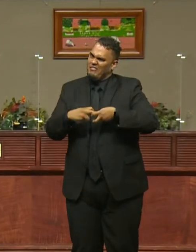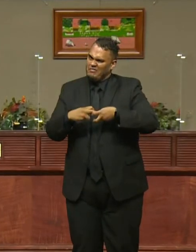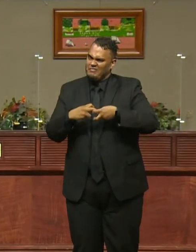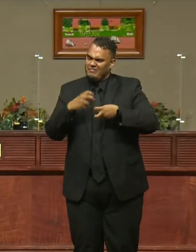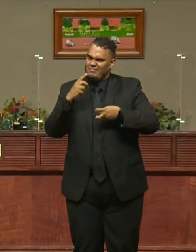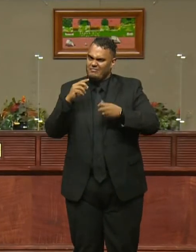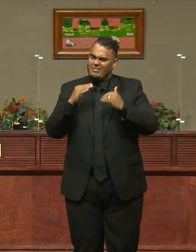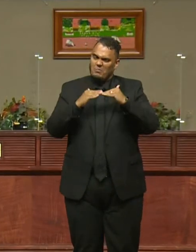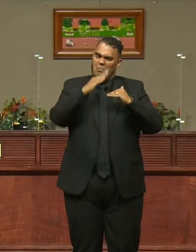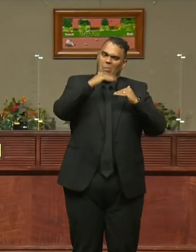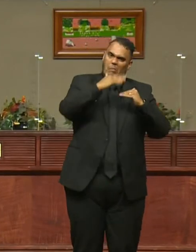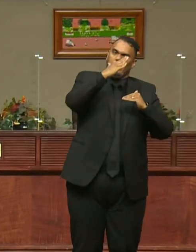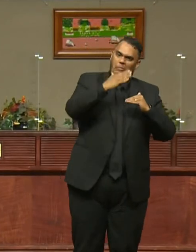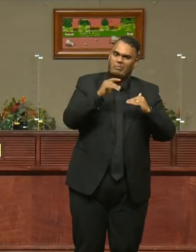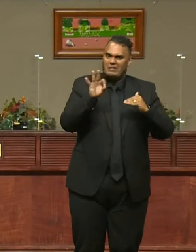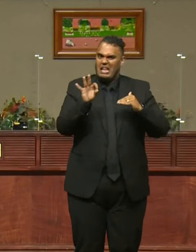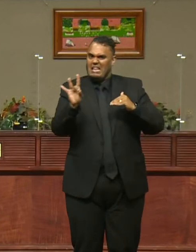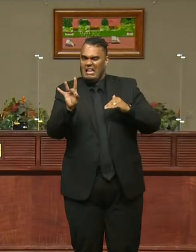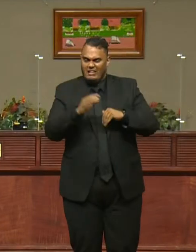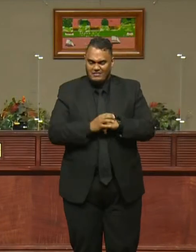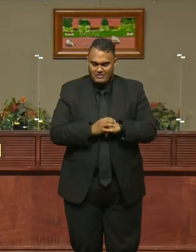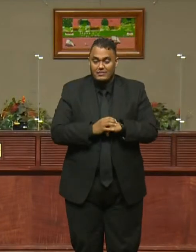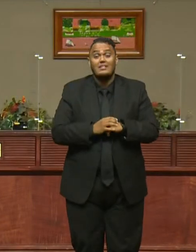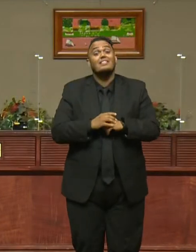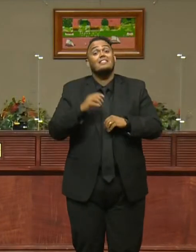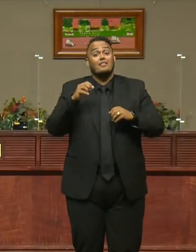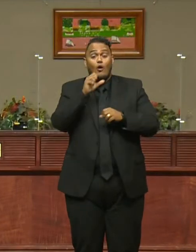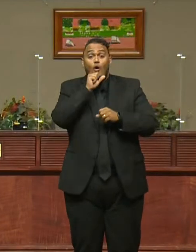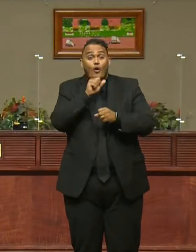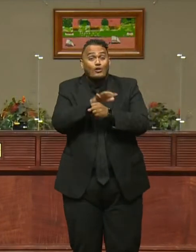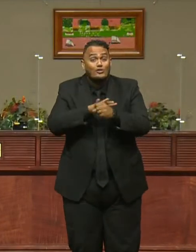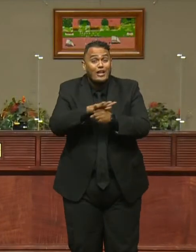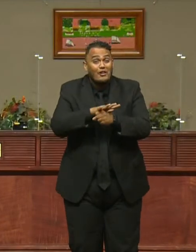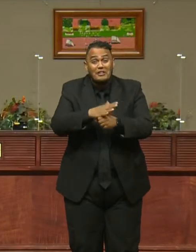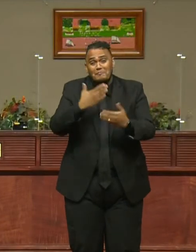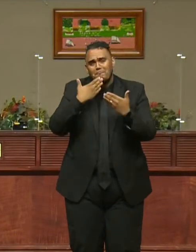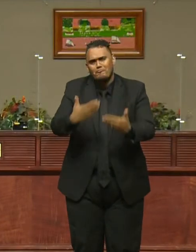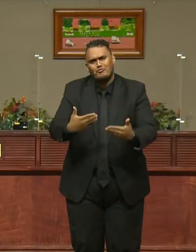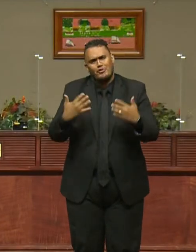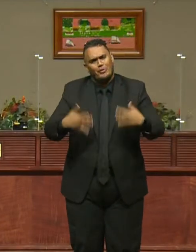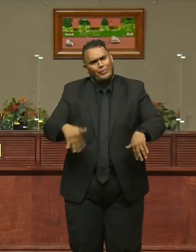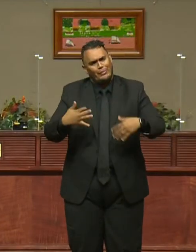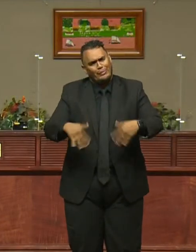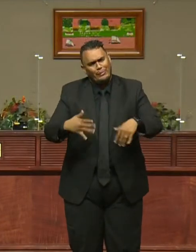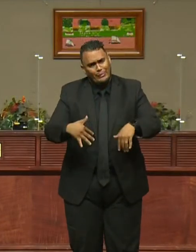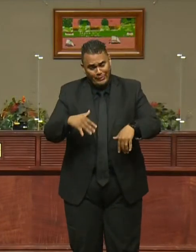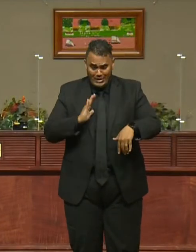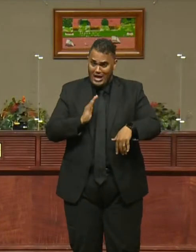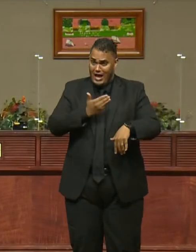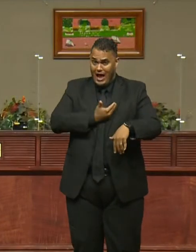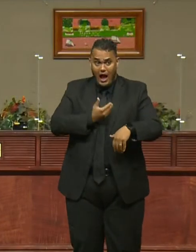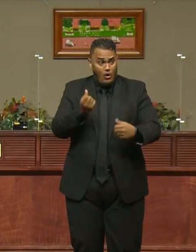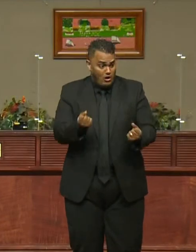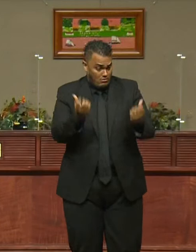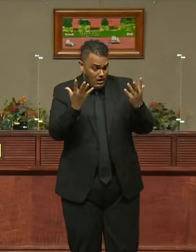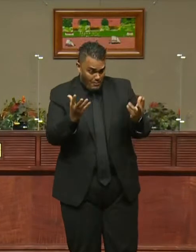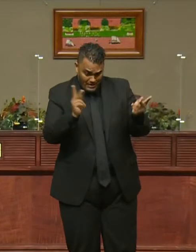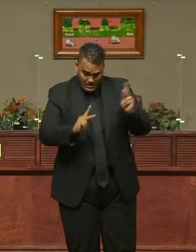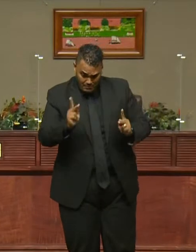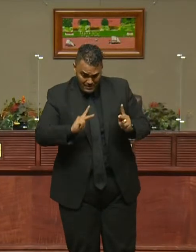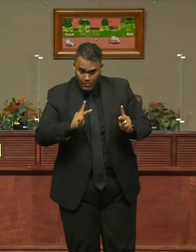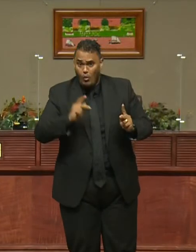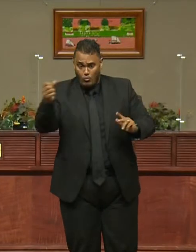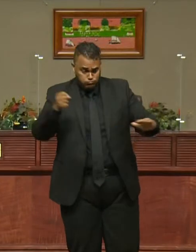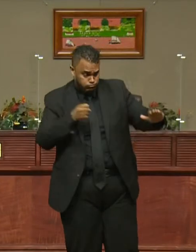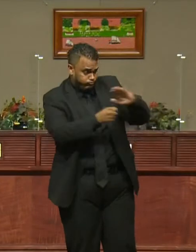The county is in very good shape. Our hospitalization has just tremendously decreased. The